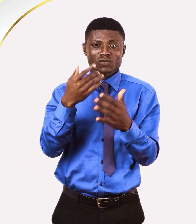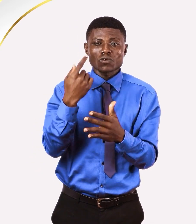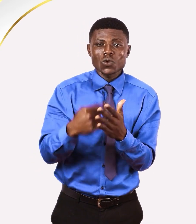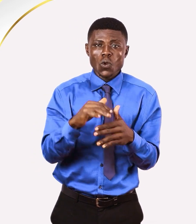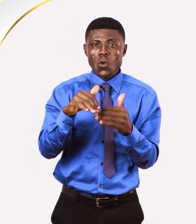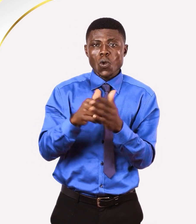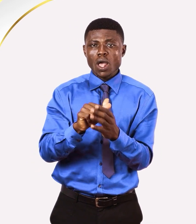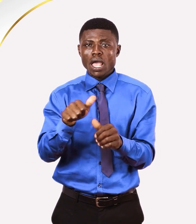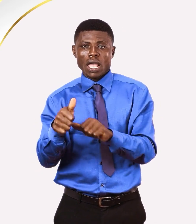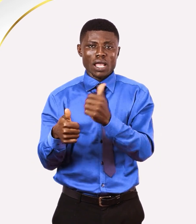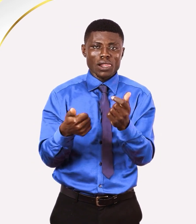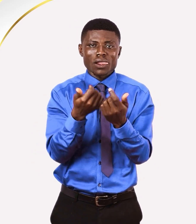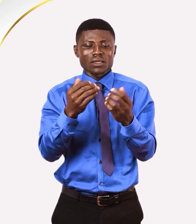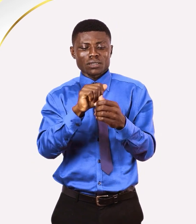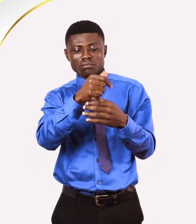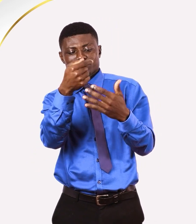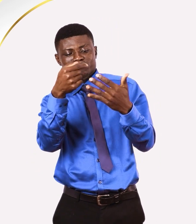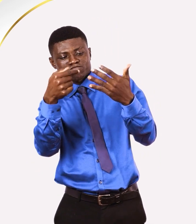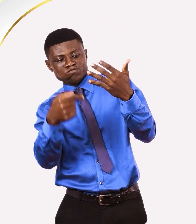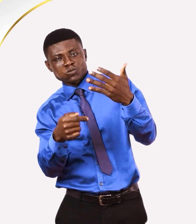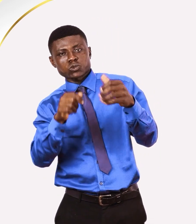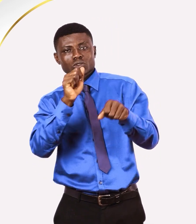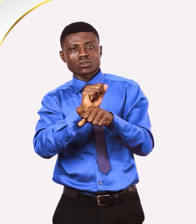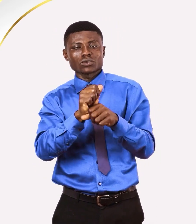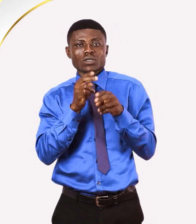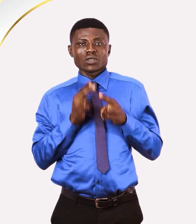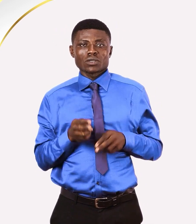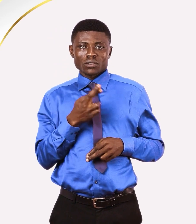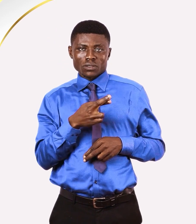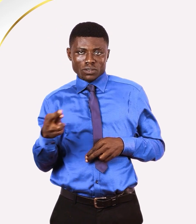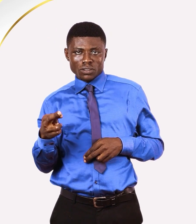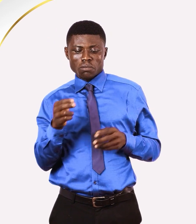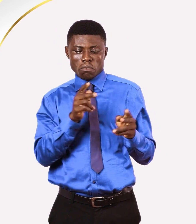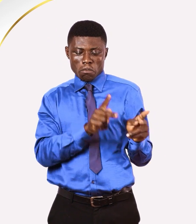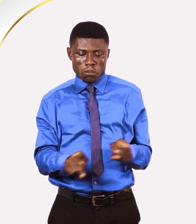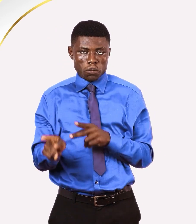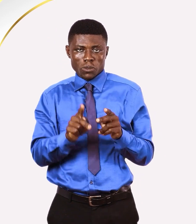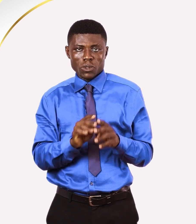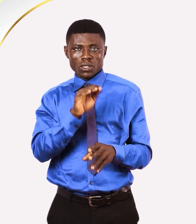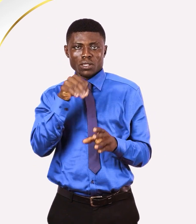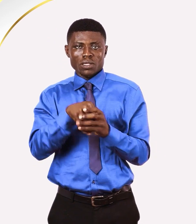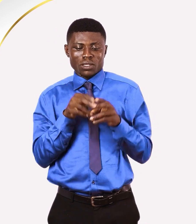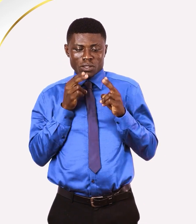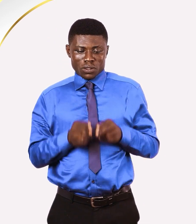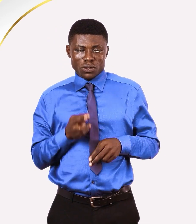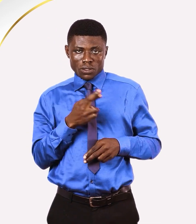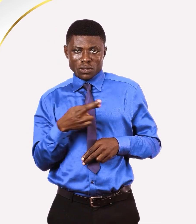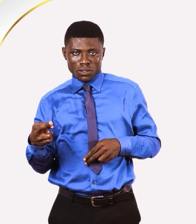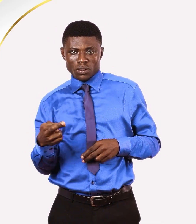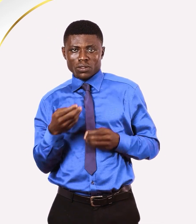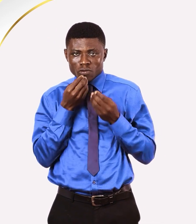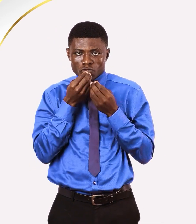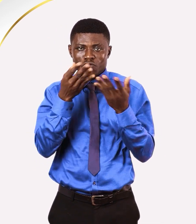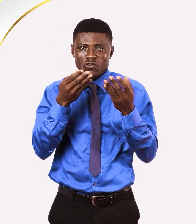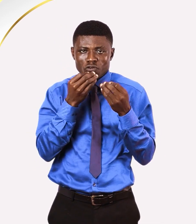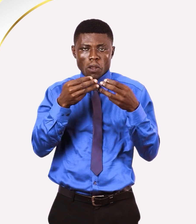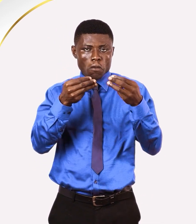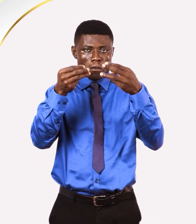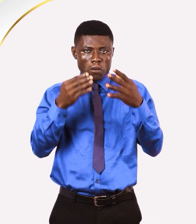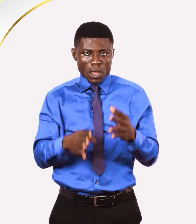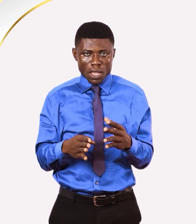provides, among others, the following services: human resource planning, including human resource